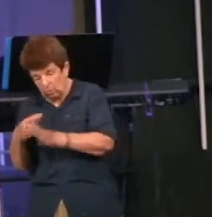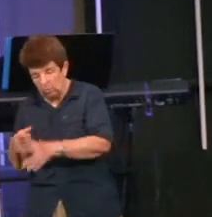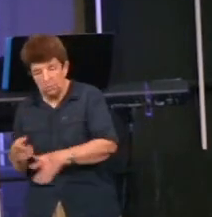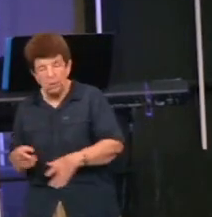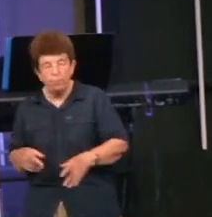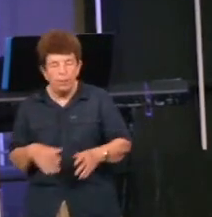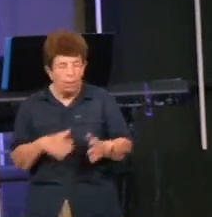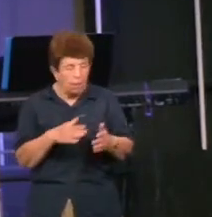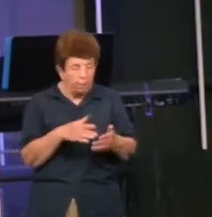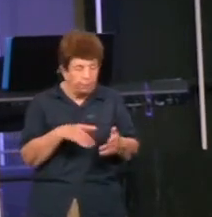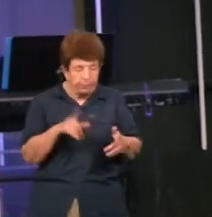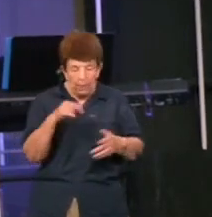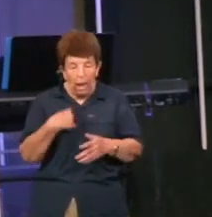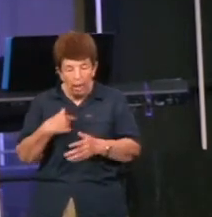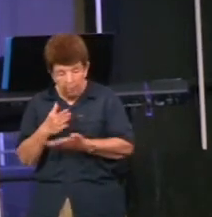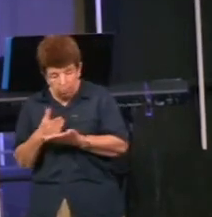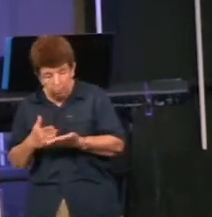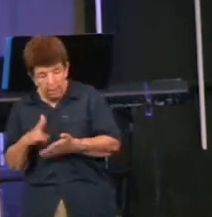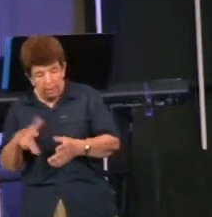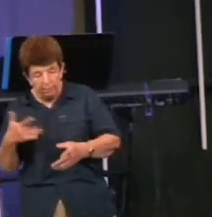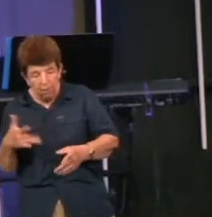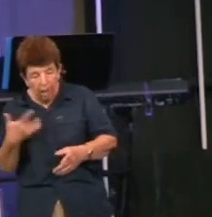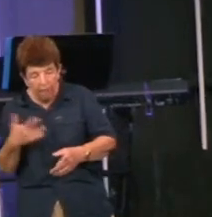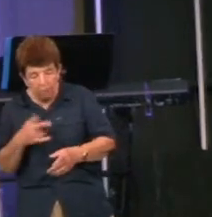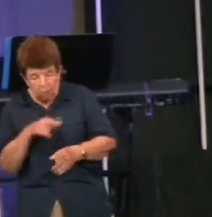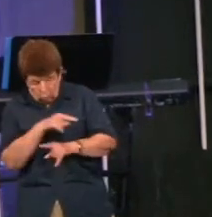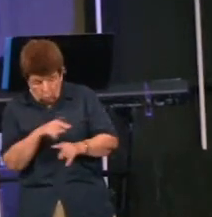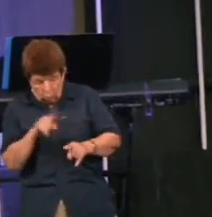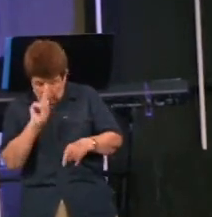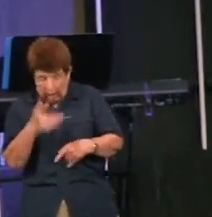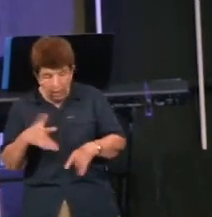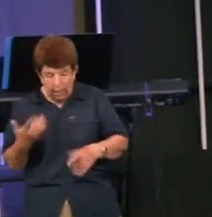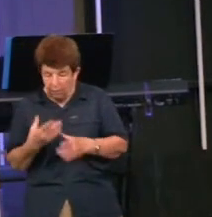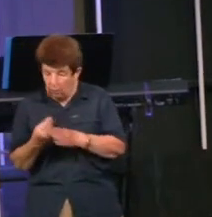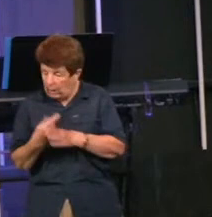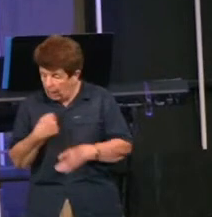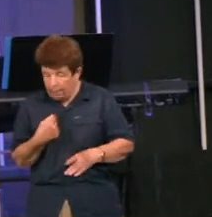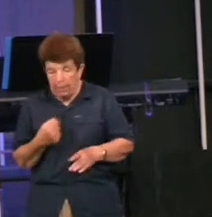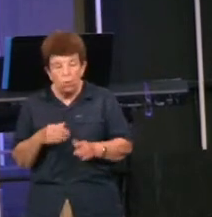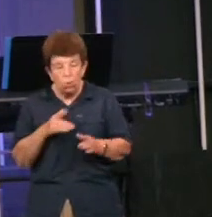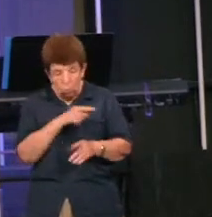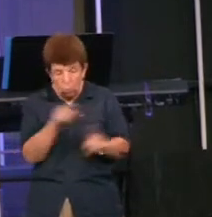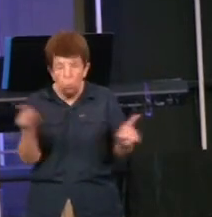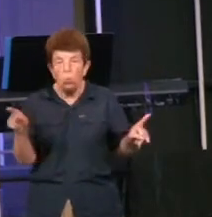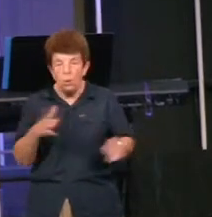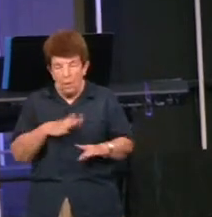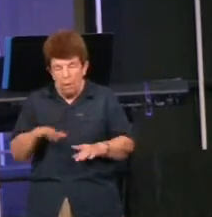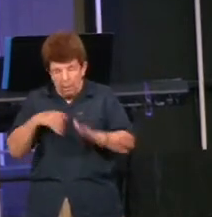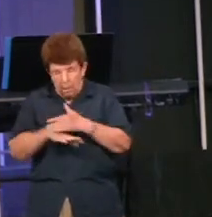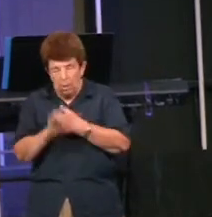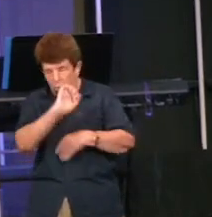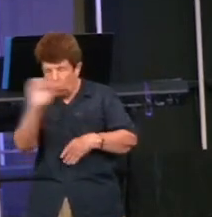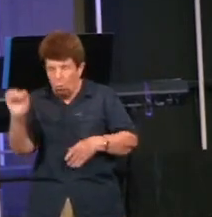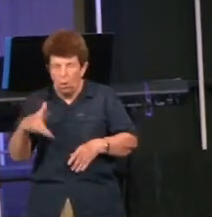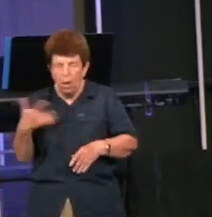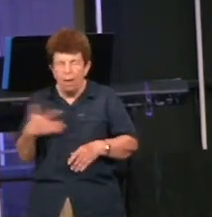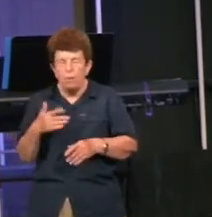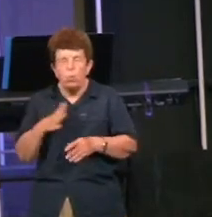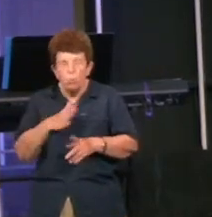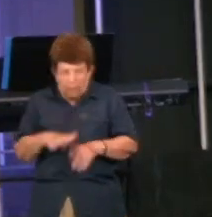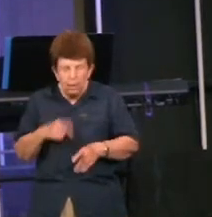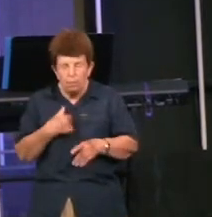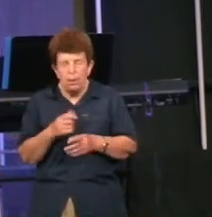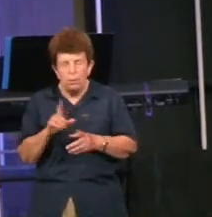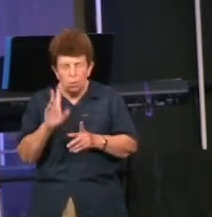life, Jesus says, you cannot live without me. You need me in your life. You need me to sustain